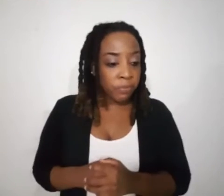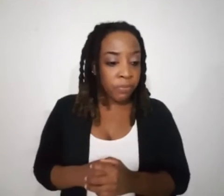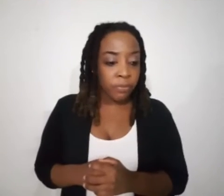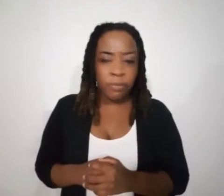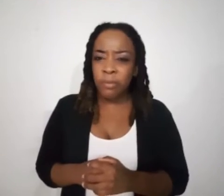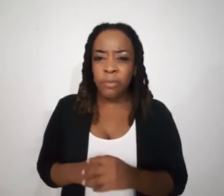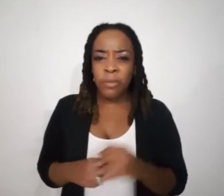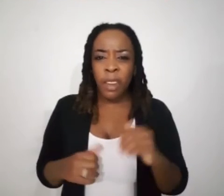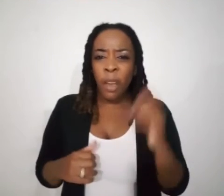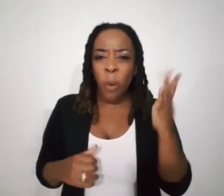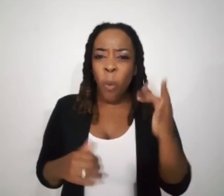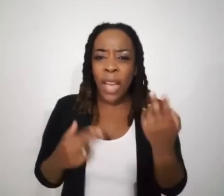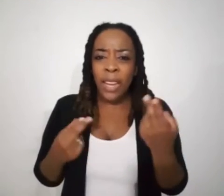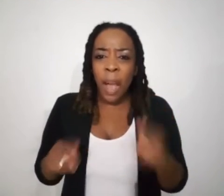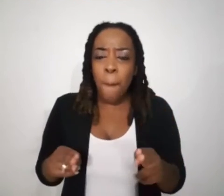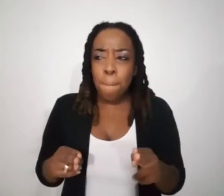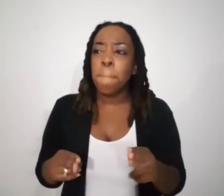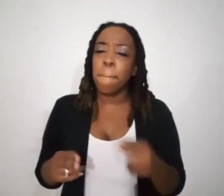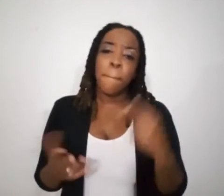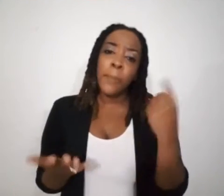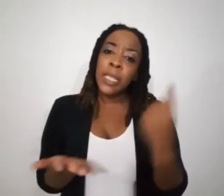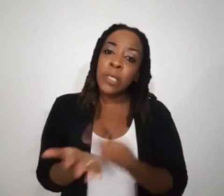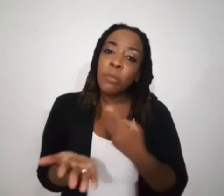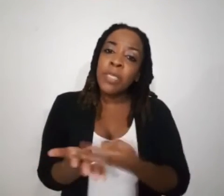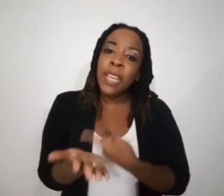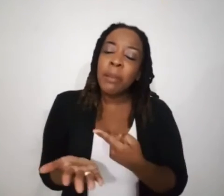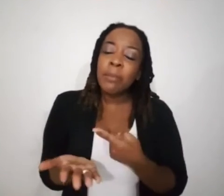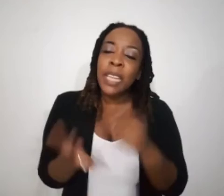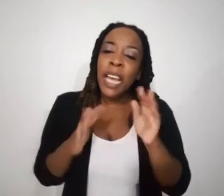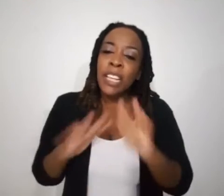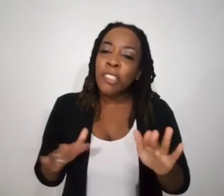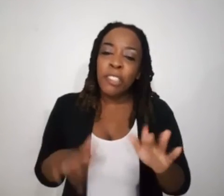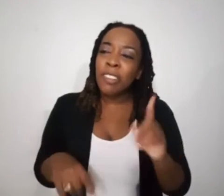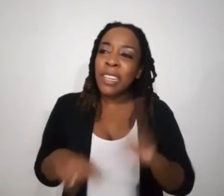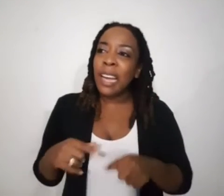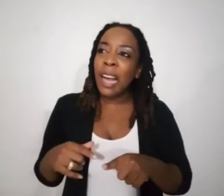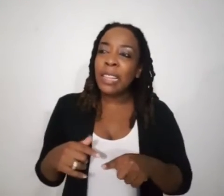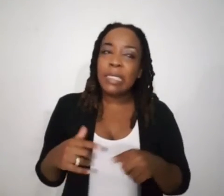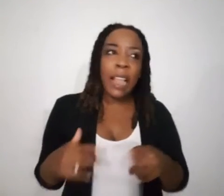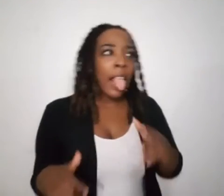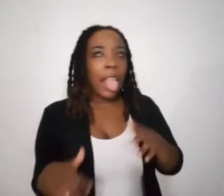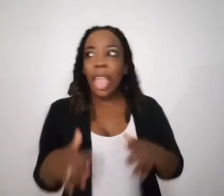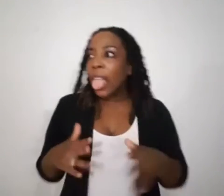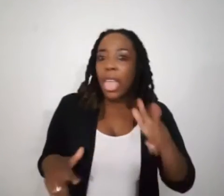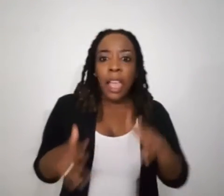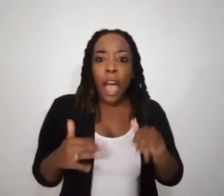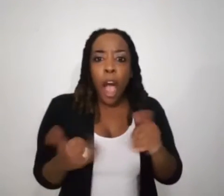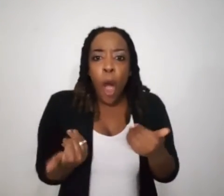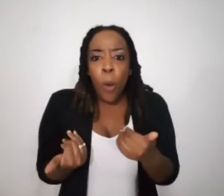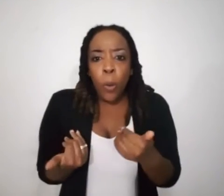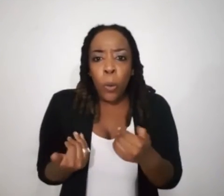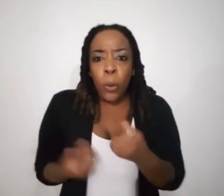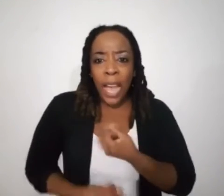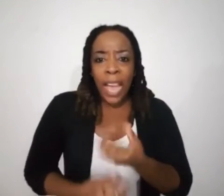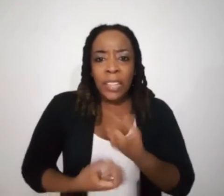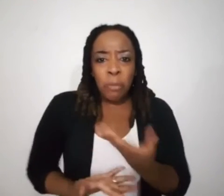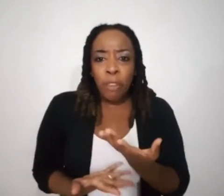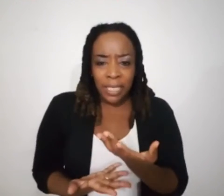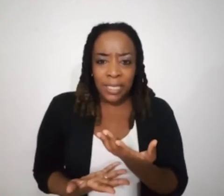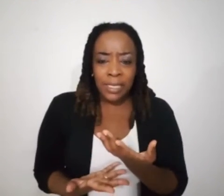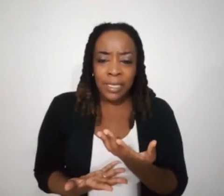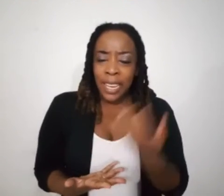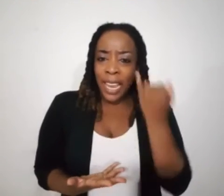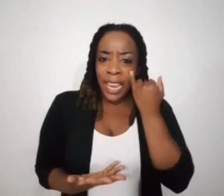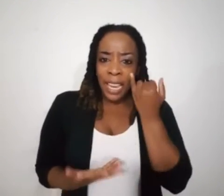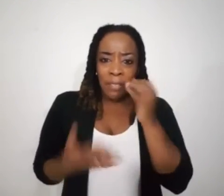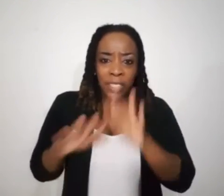their feelings very well. And if a child can't express themselves, then they turn it inward and you